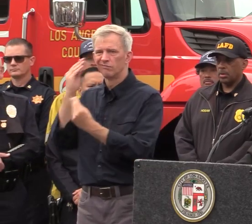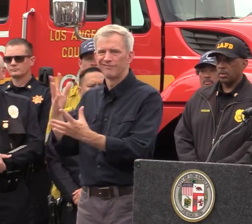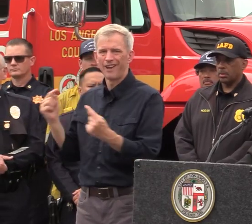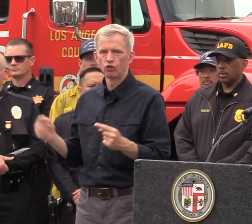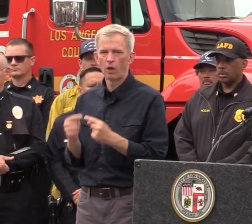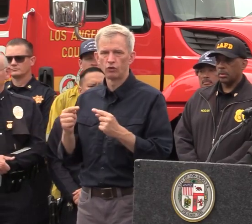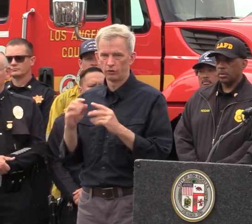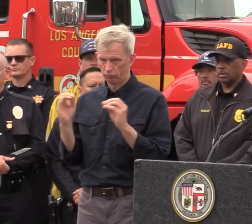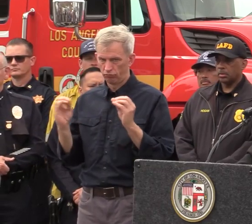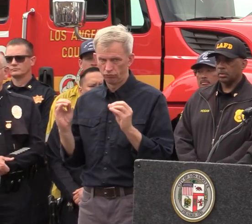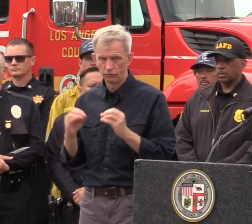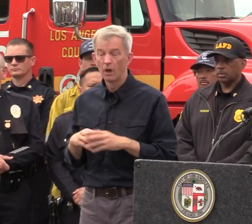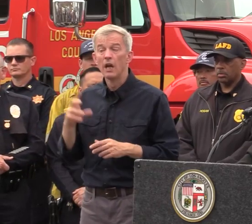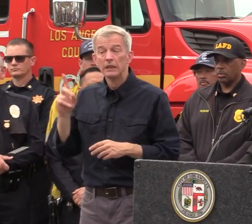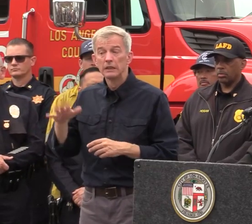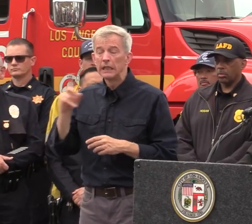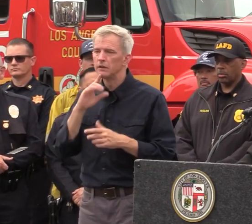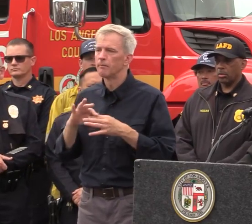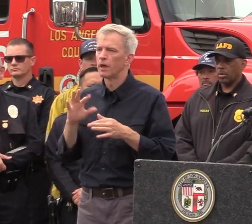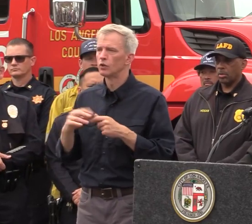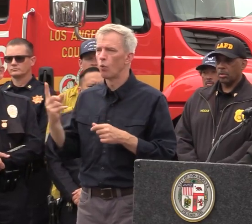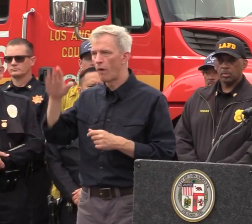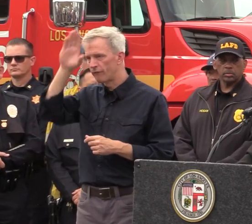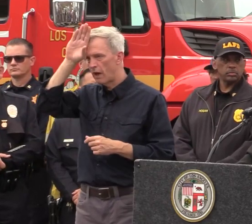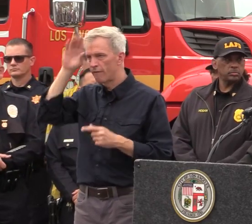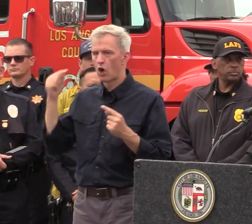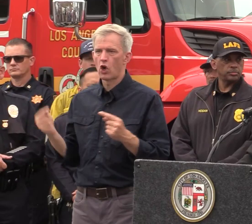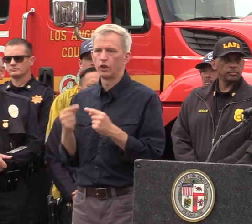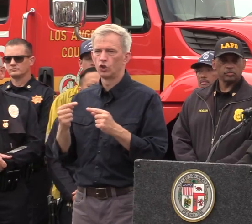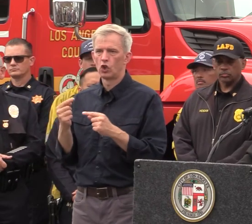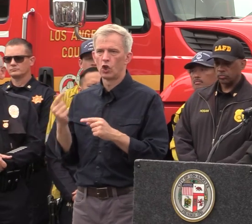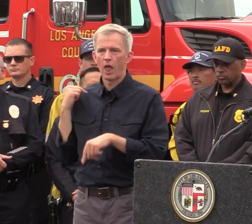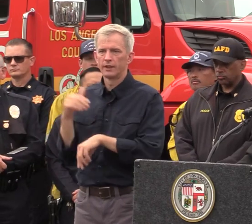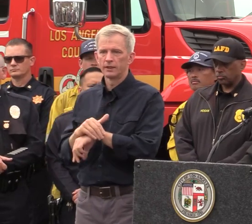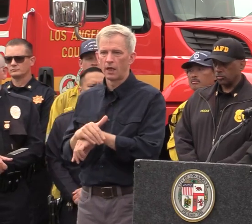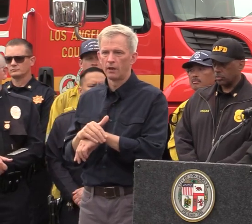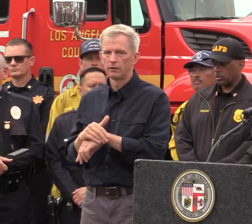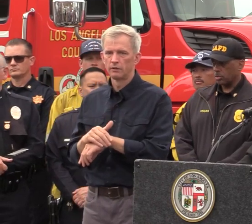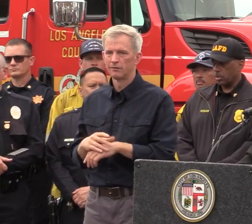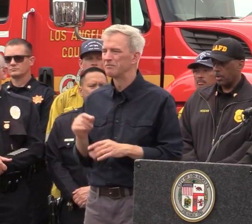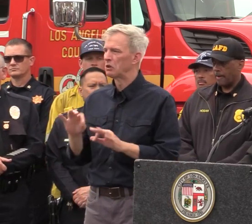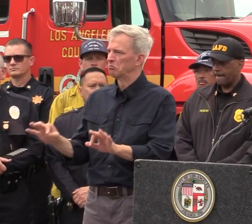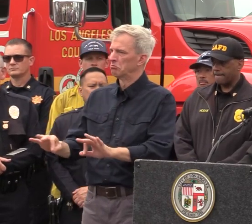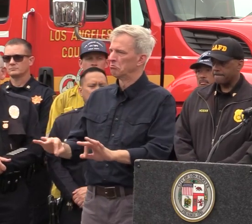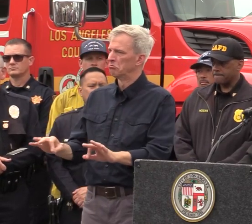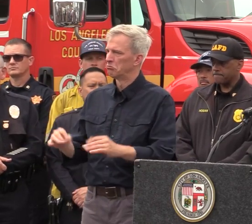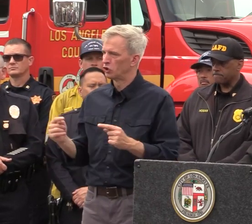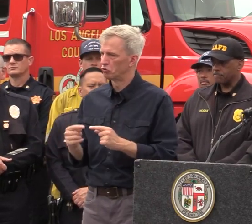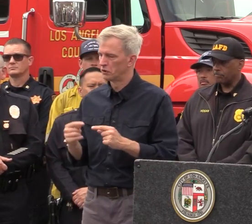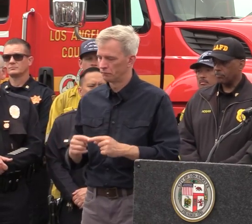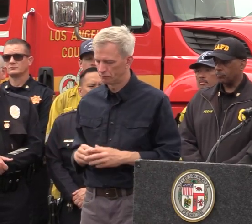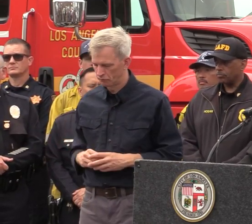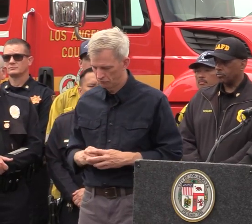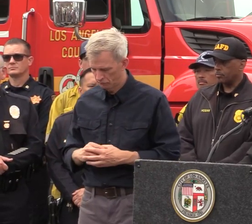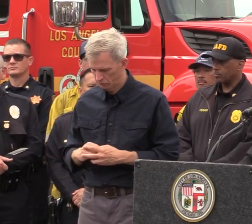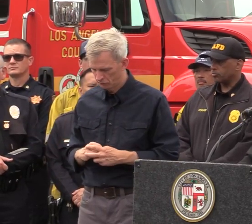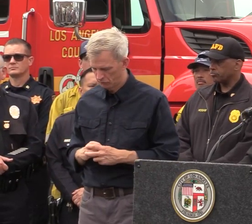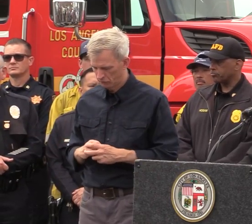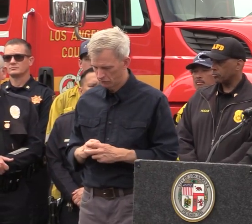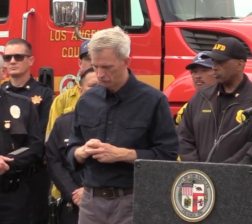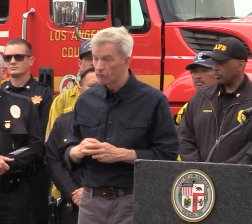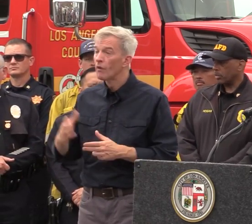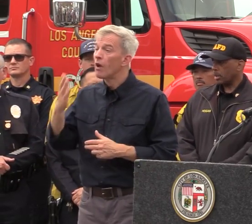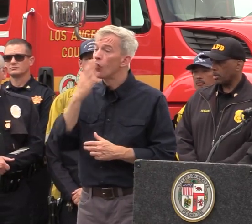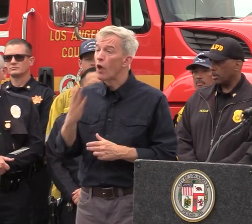as it was mentioned, one firefighter injured last night on the line, but fortunately it was minor in nature. Thank you